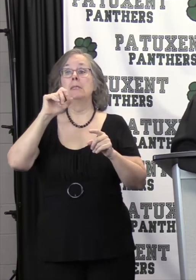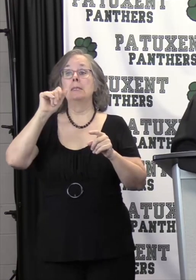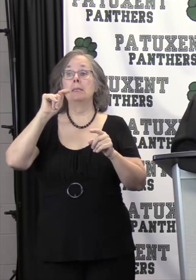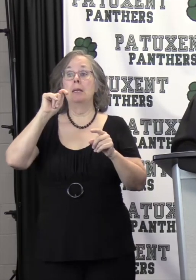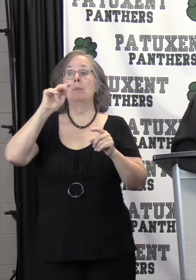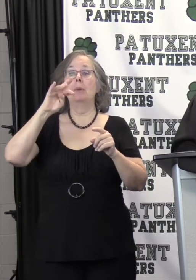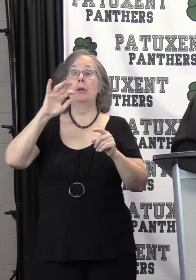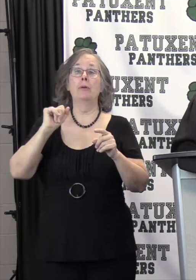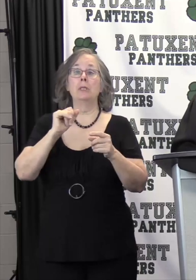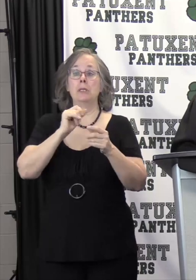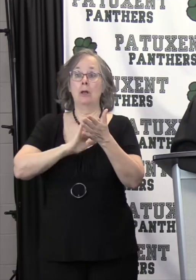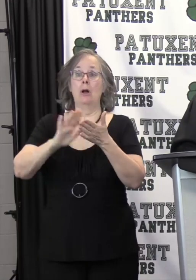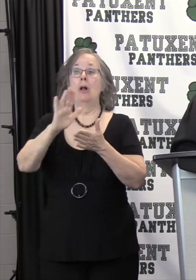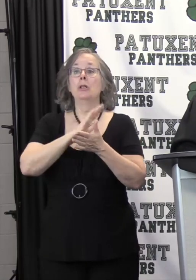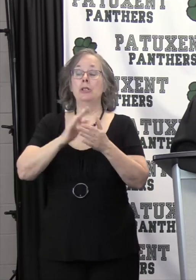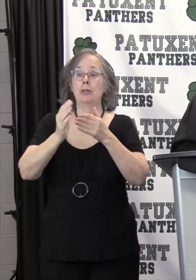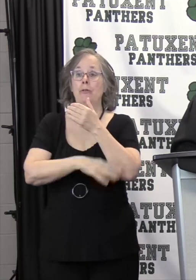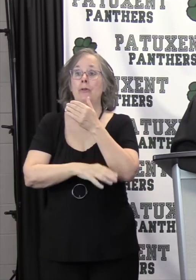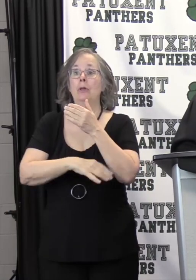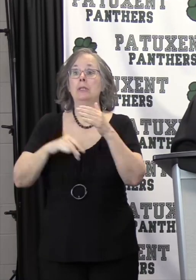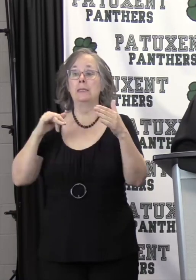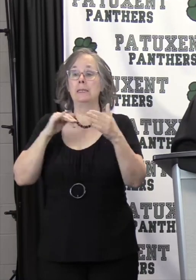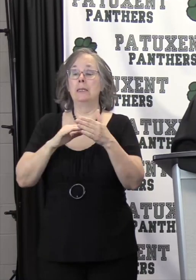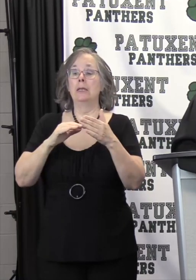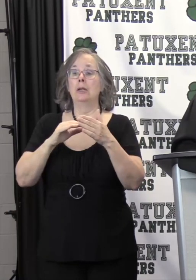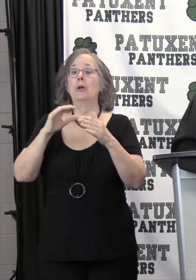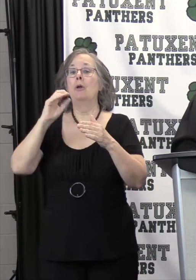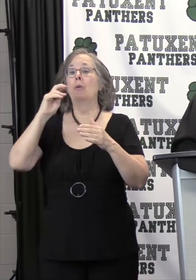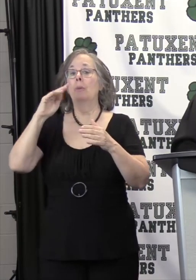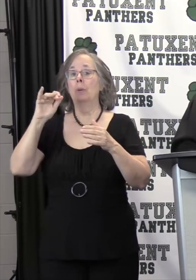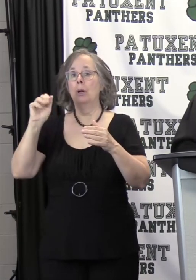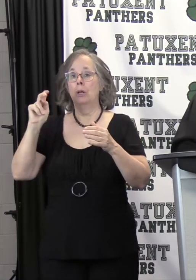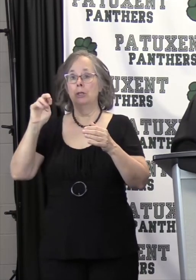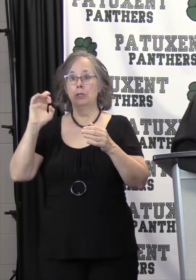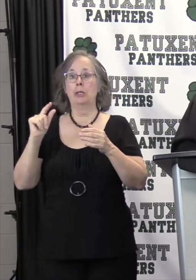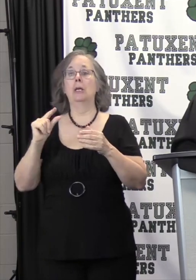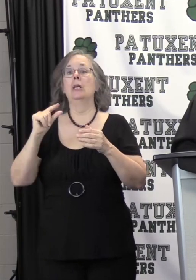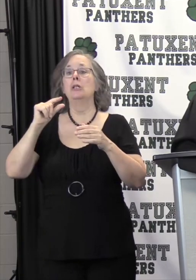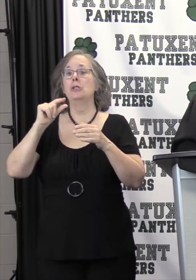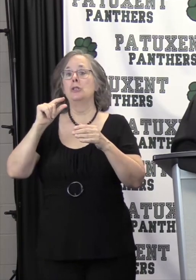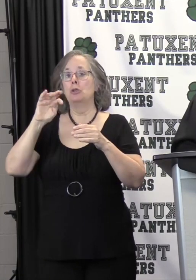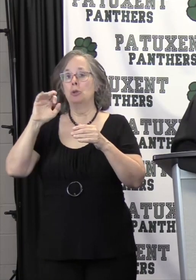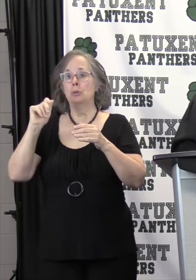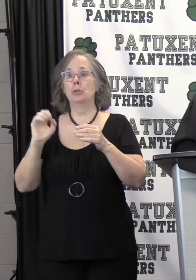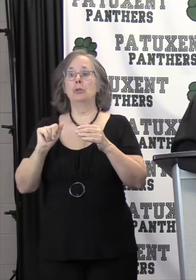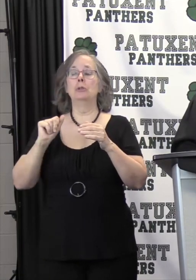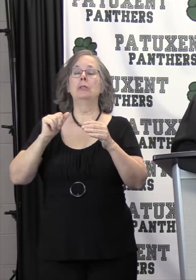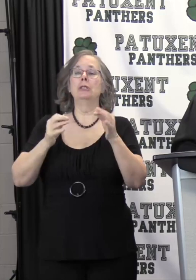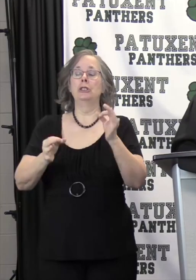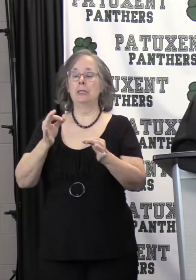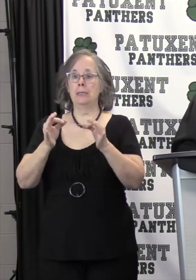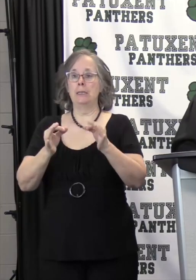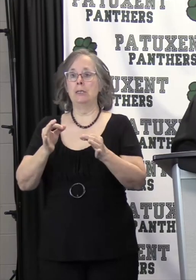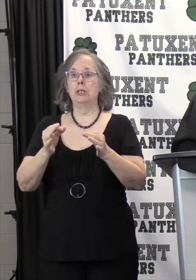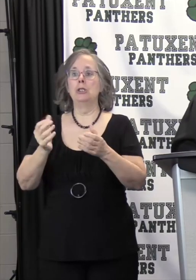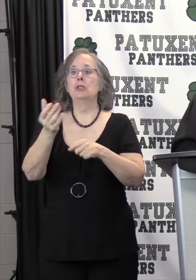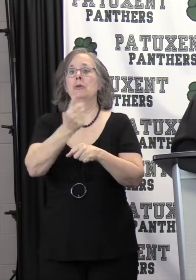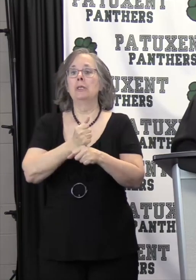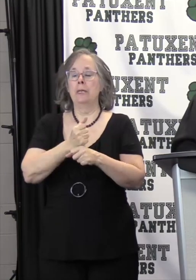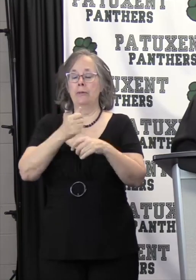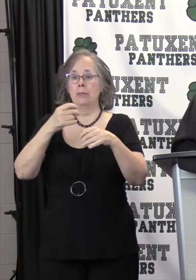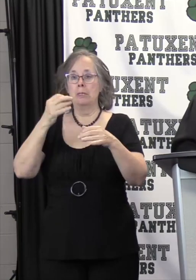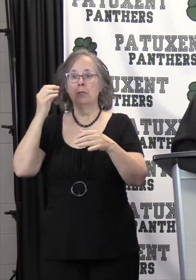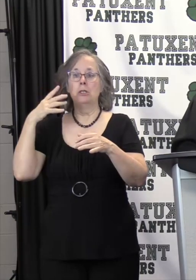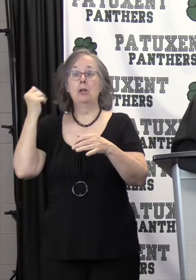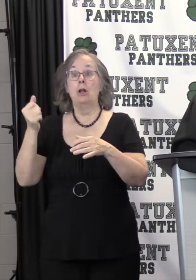Sociology and Criminal Justice in the Honors Program. She received the Mount St. Mary's College Trustee Scholarship,